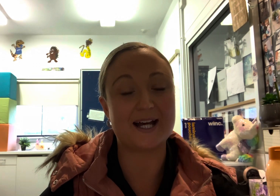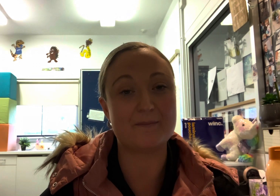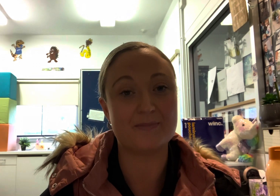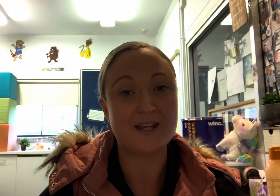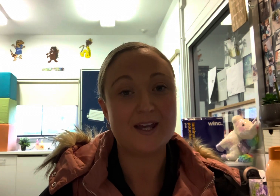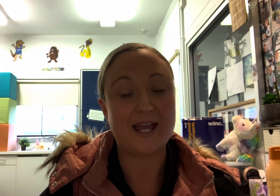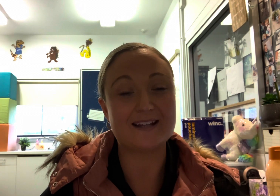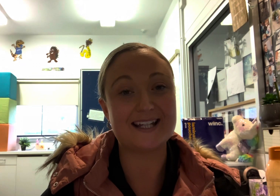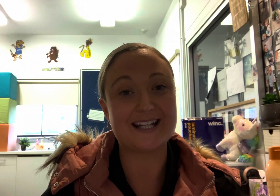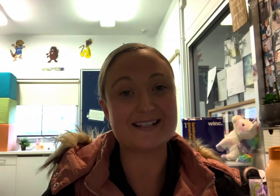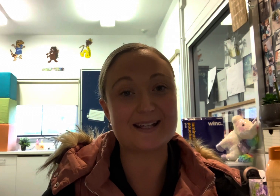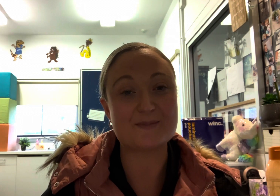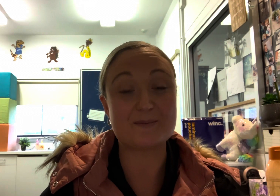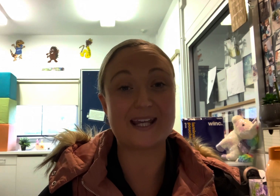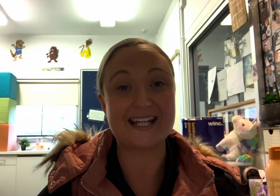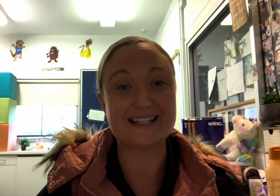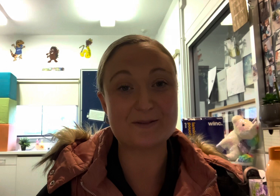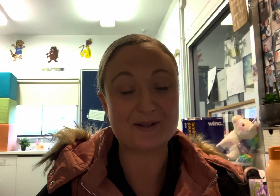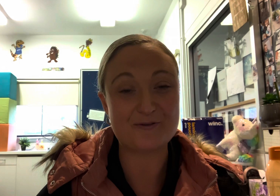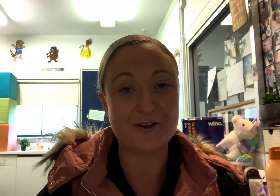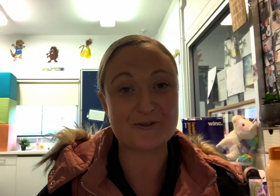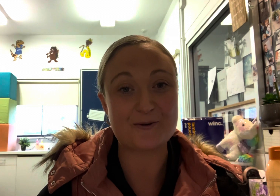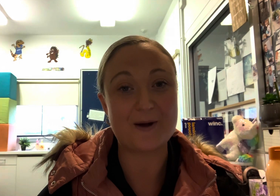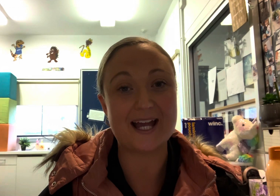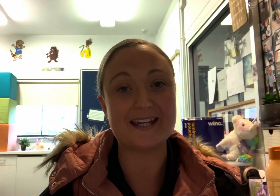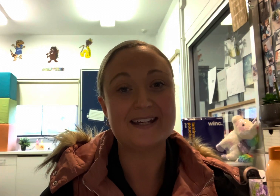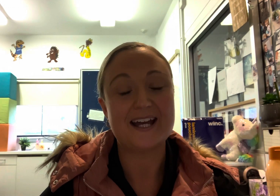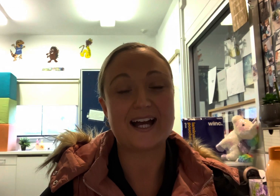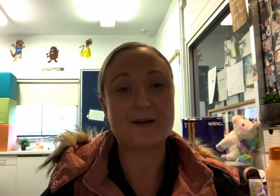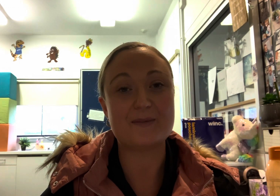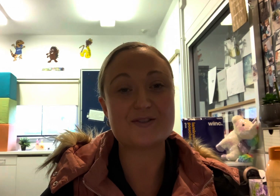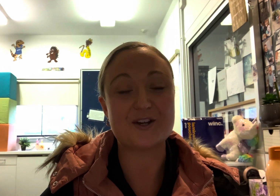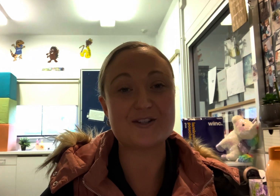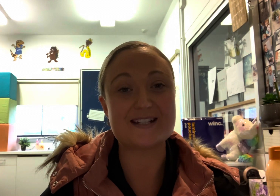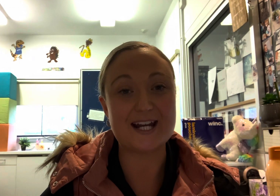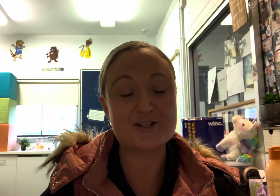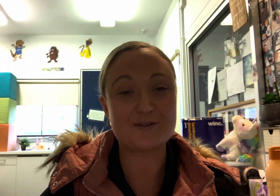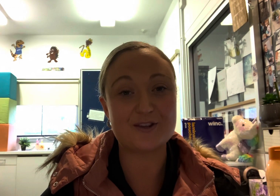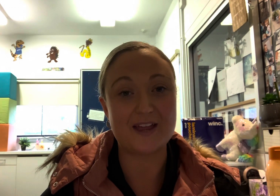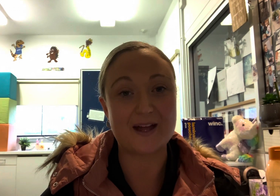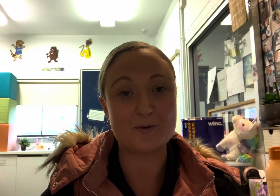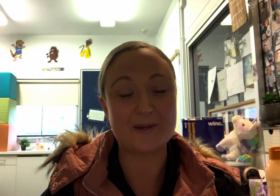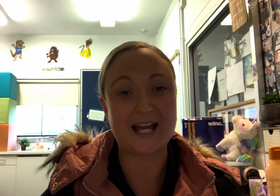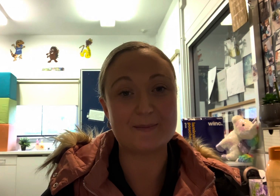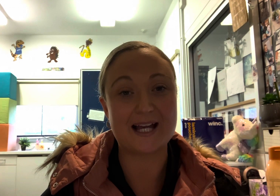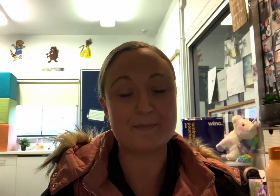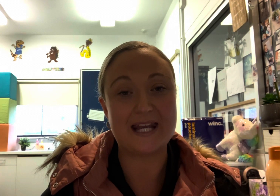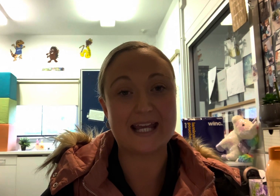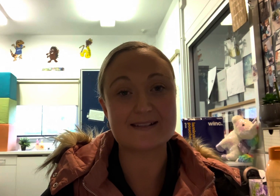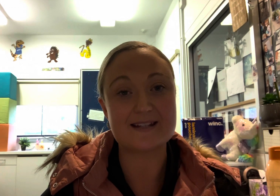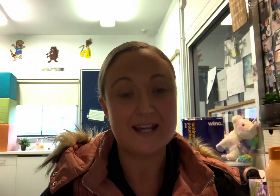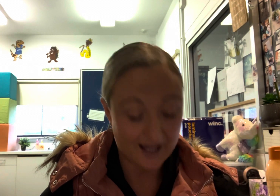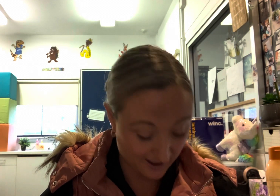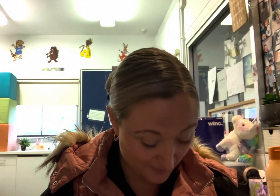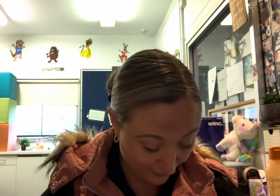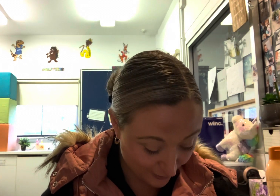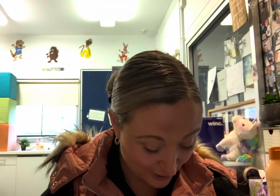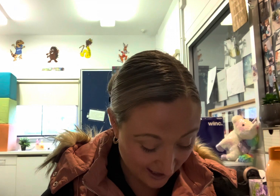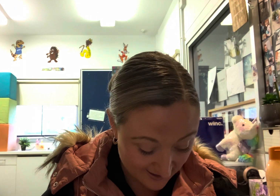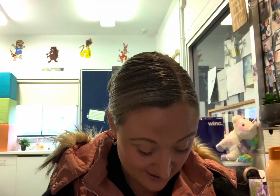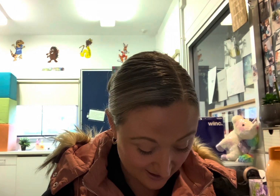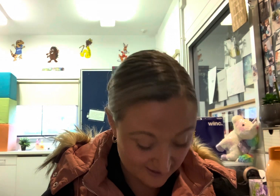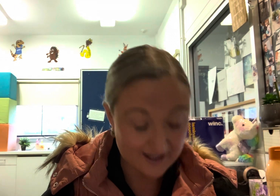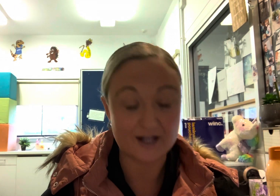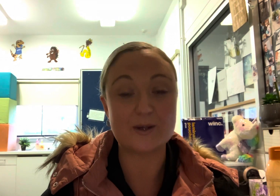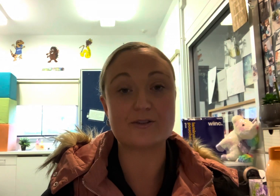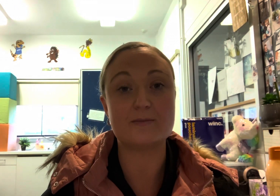leaderboard. Our leader seems to be getting a little bit further away. So stay tuned for that. That will be coming up next. Few